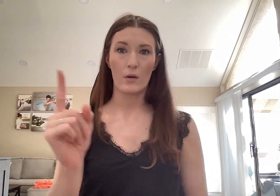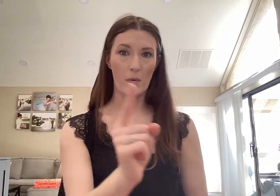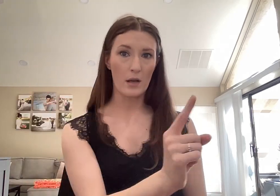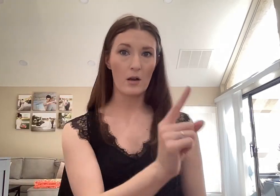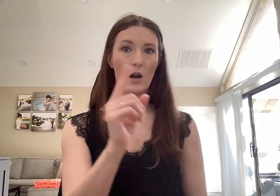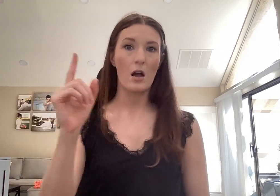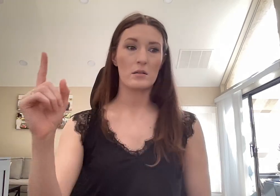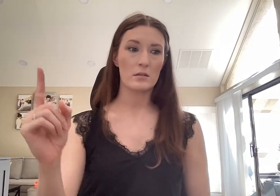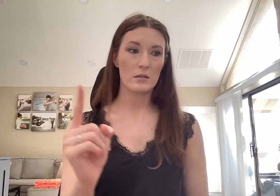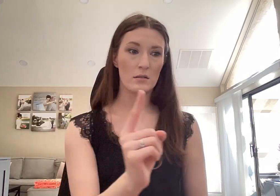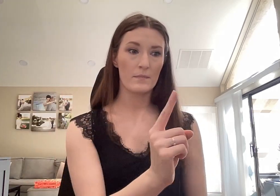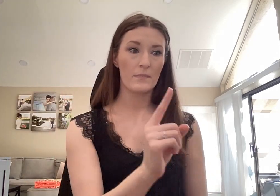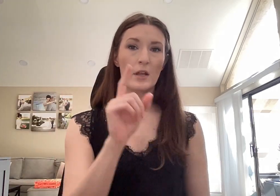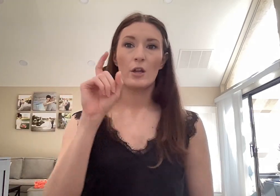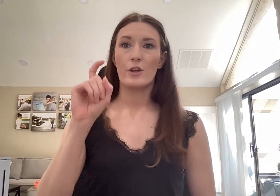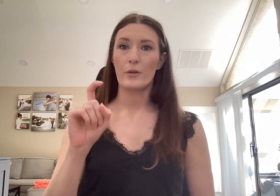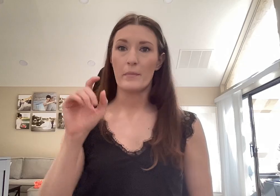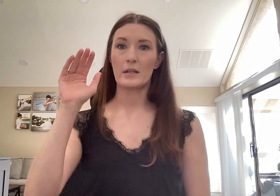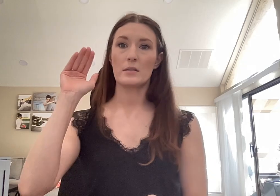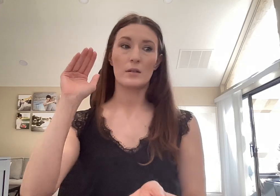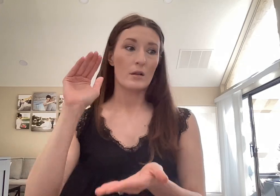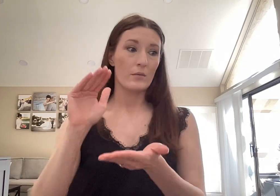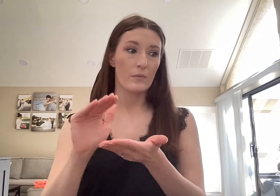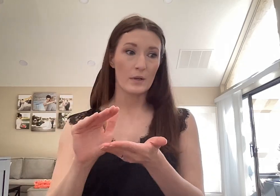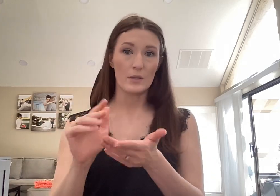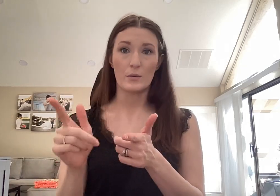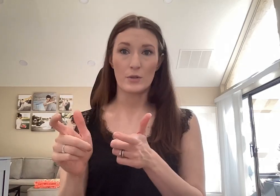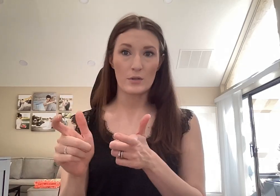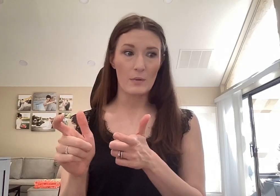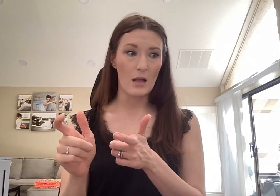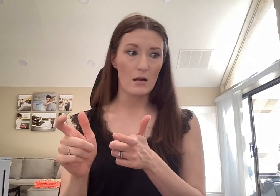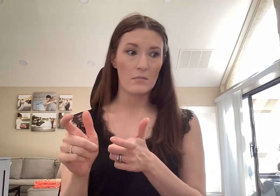going across. You must reduce your speed,